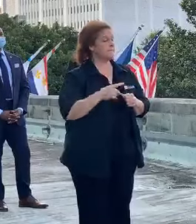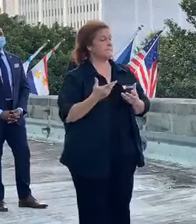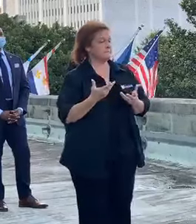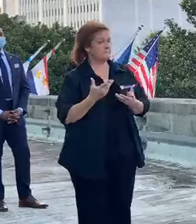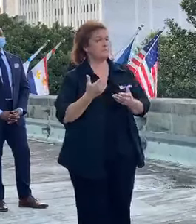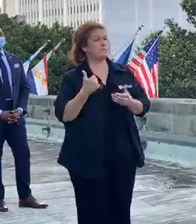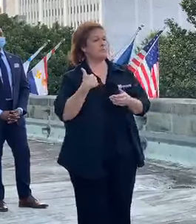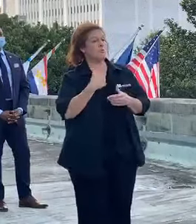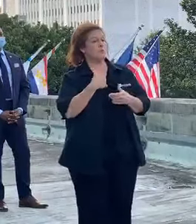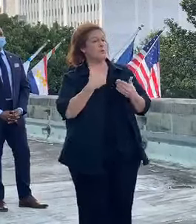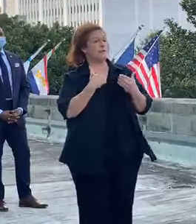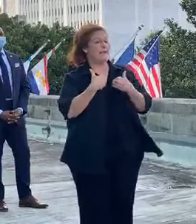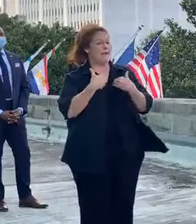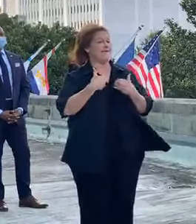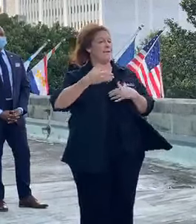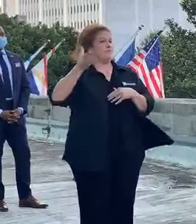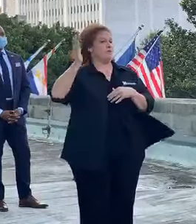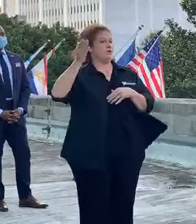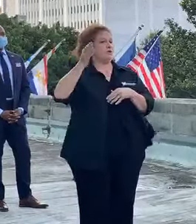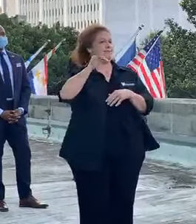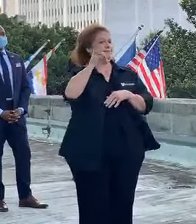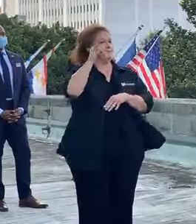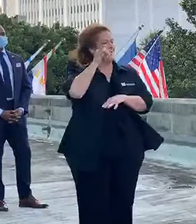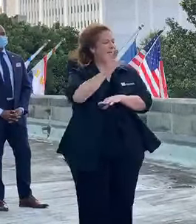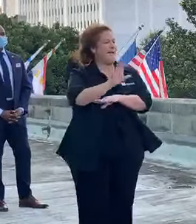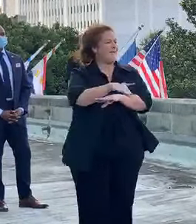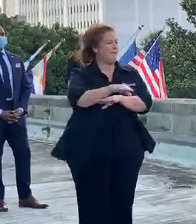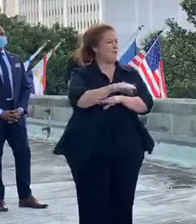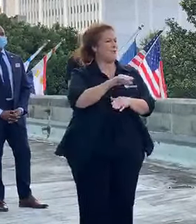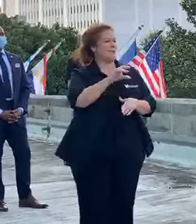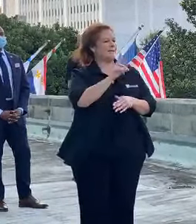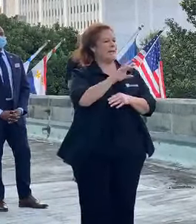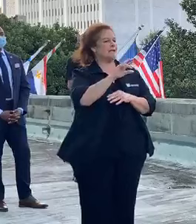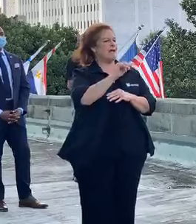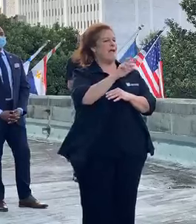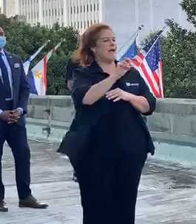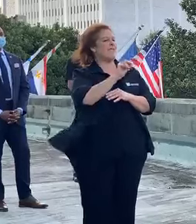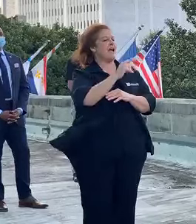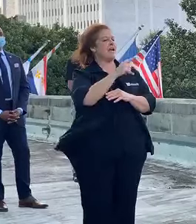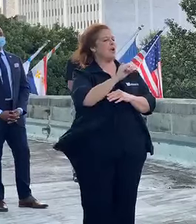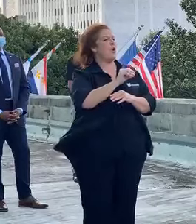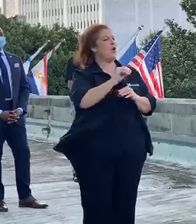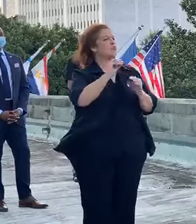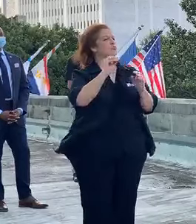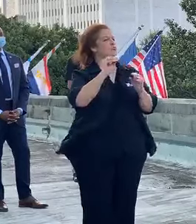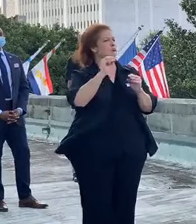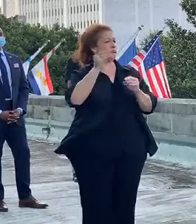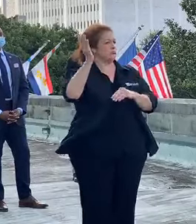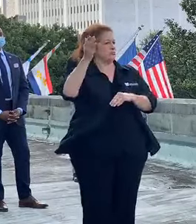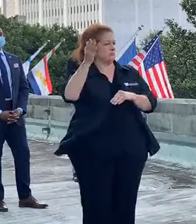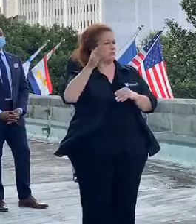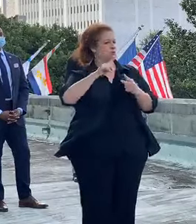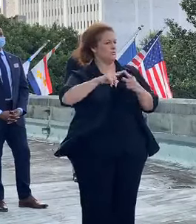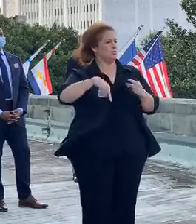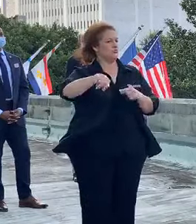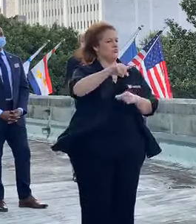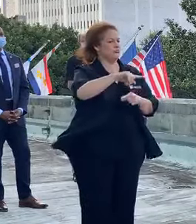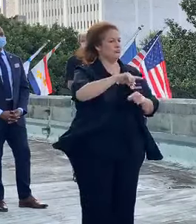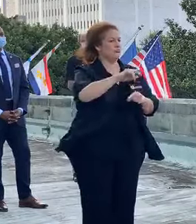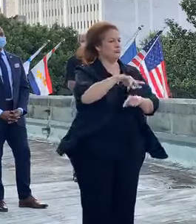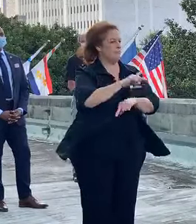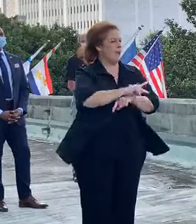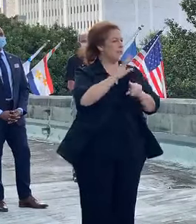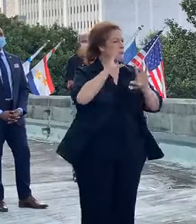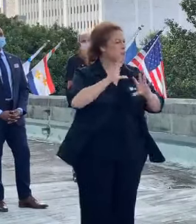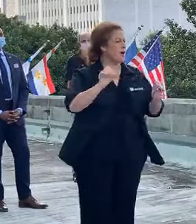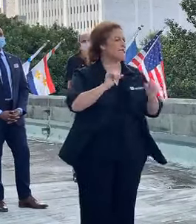a presentation on yesterday afternoon that Dr. Avegno gave our region leadership, parish presidents. It's how we communicate,